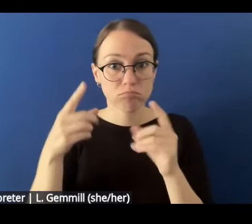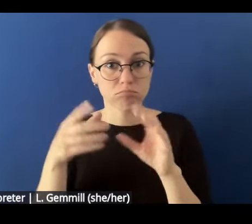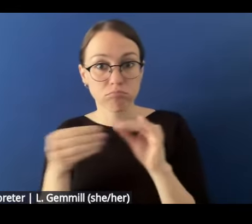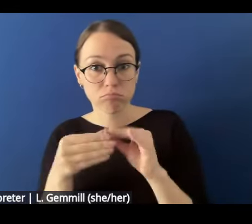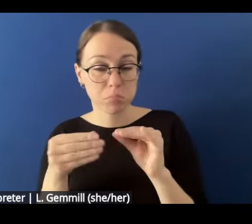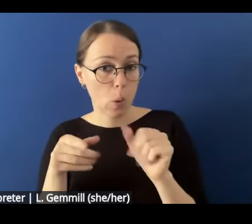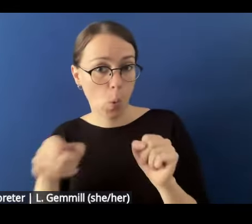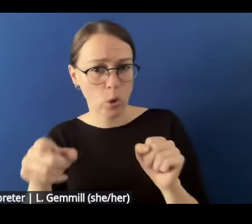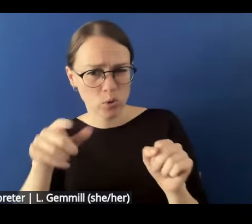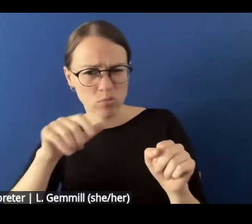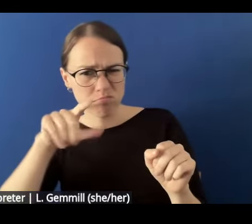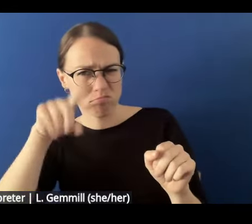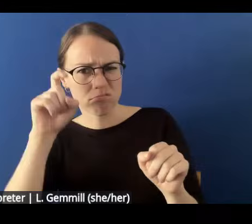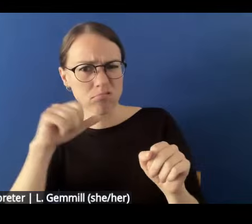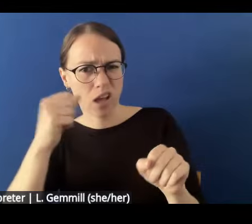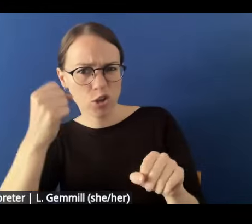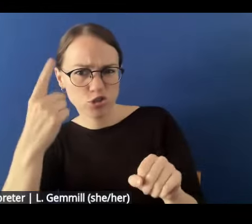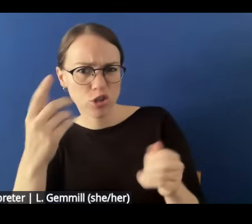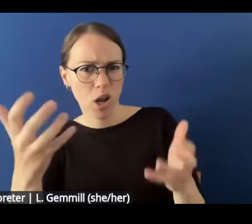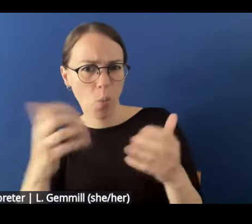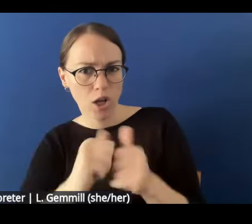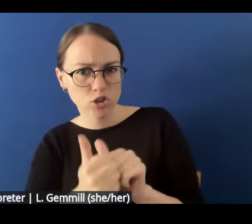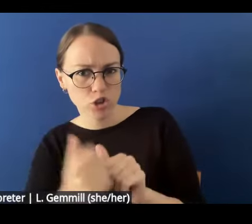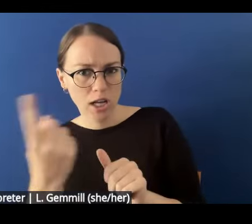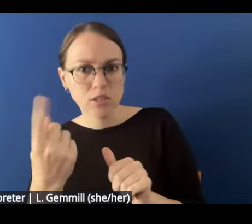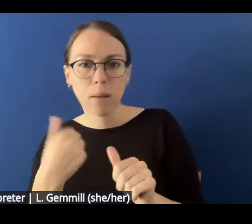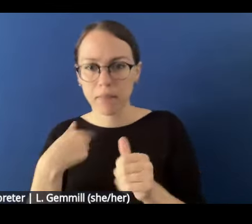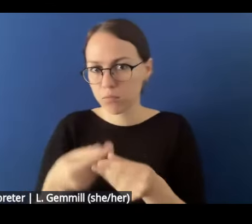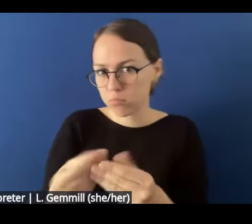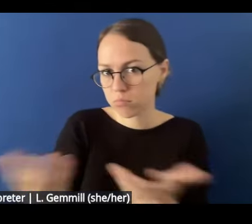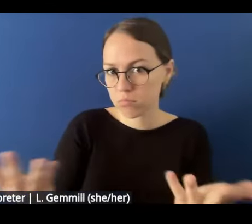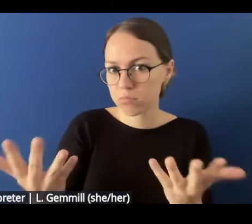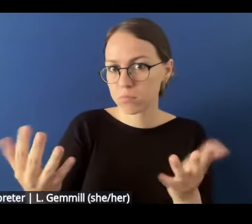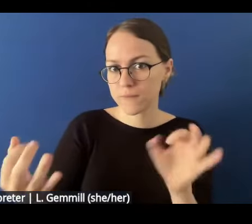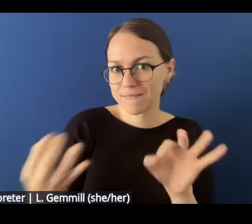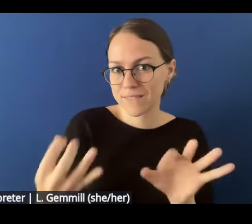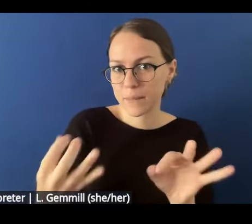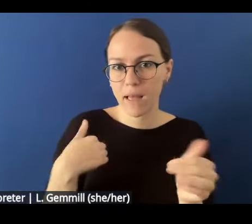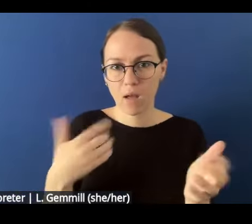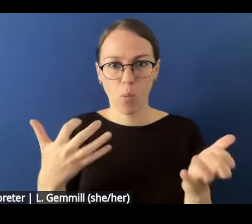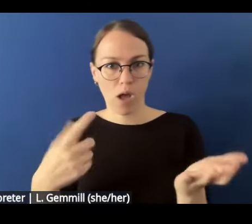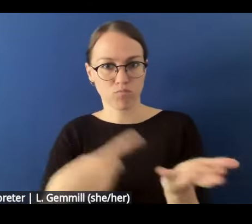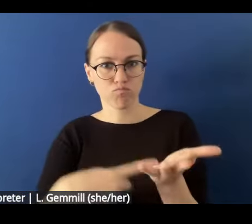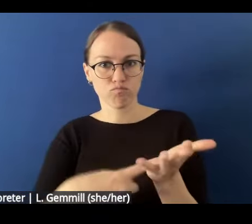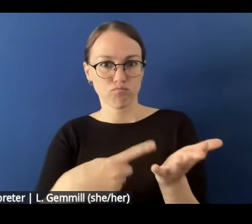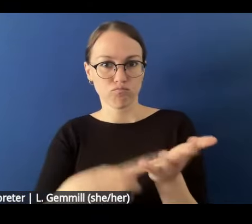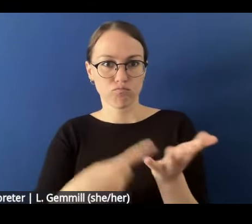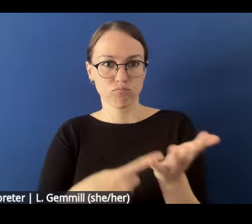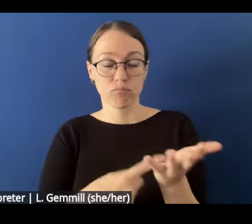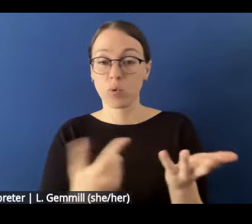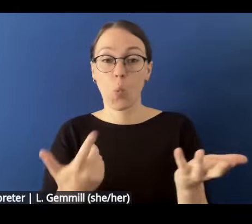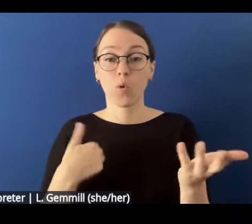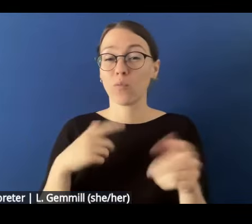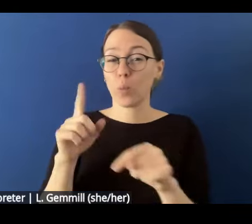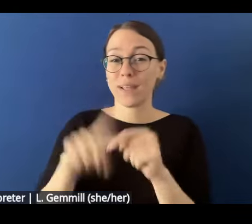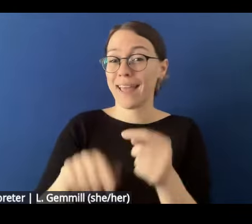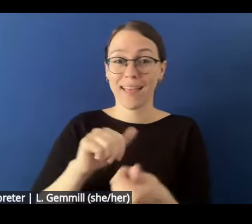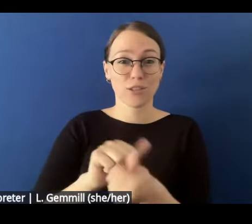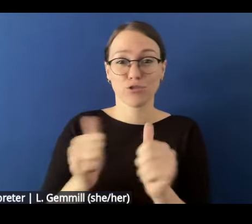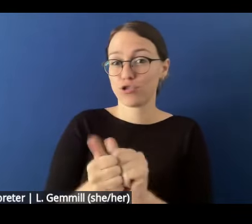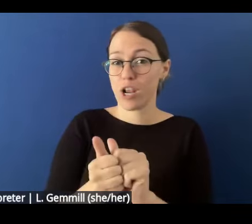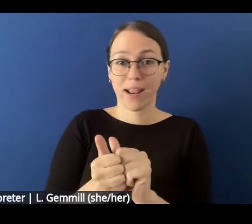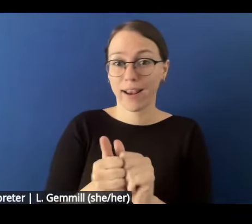understand or want to change, just so that way we can at least discuss it, or even if it is something that we can't change, we're able to say,